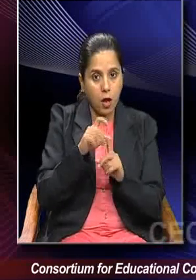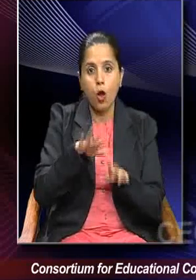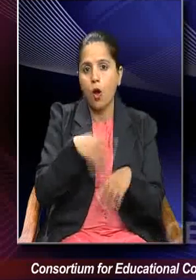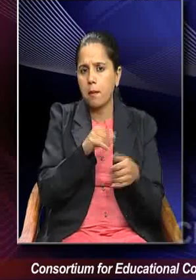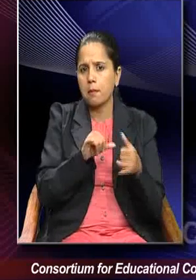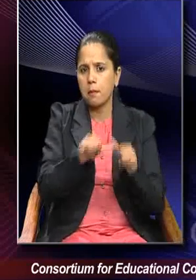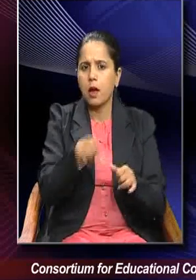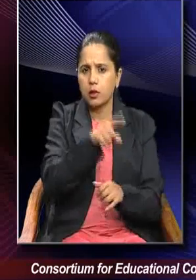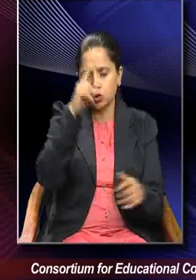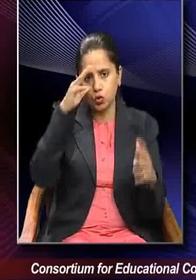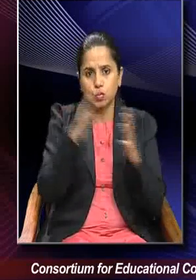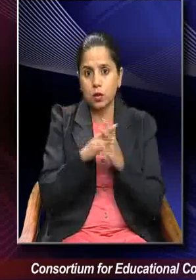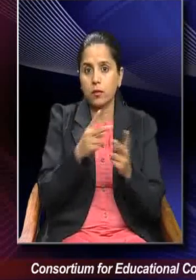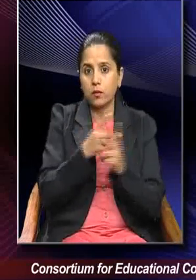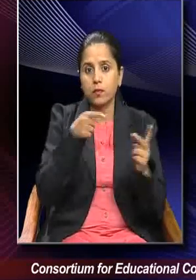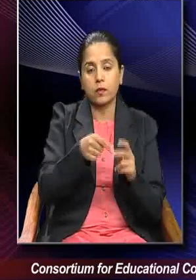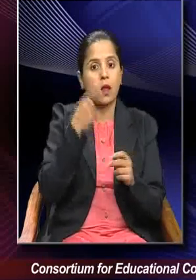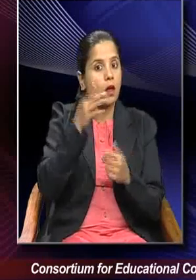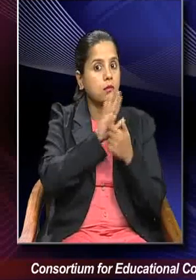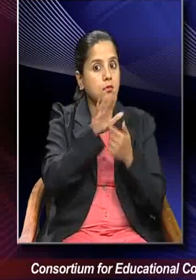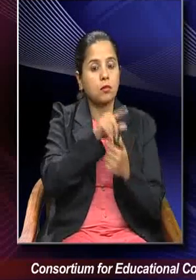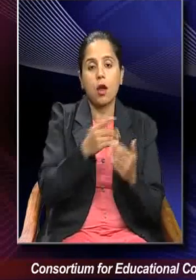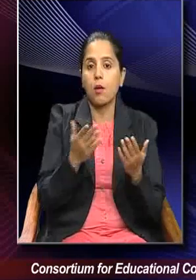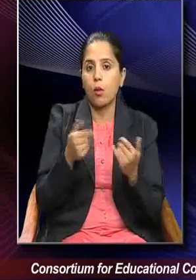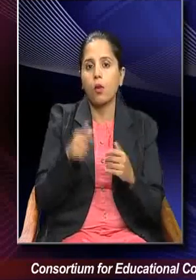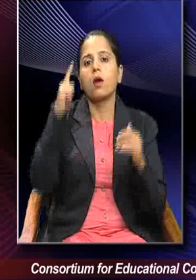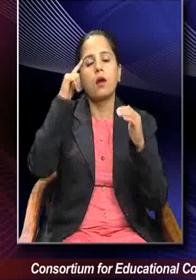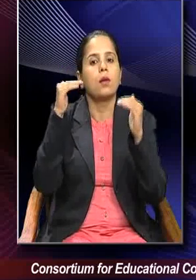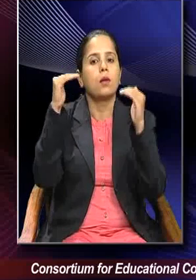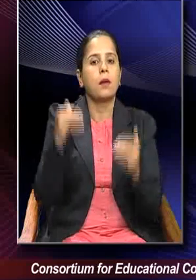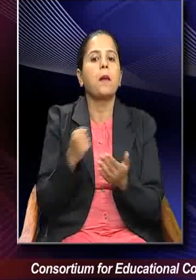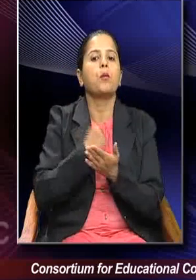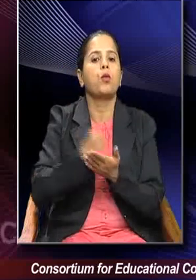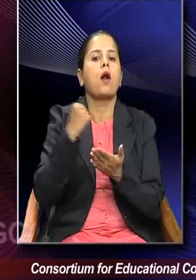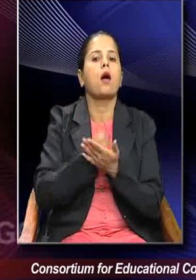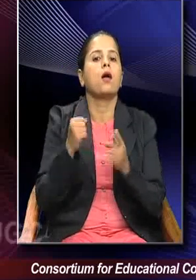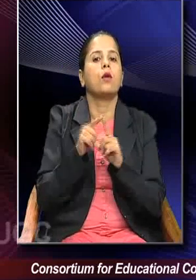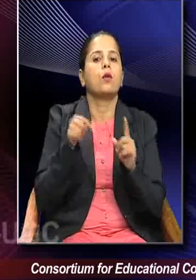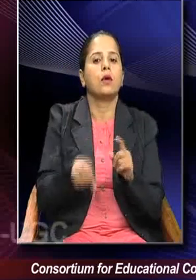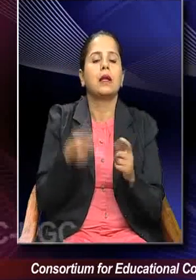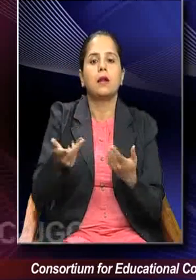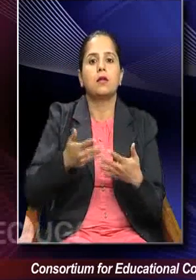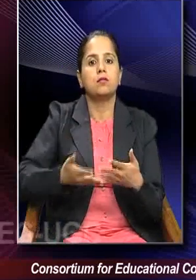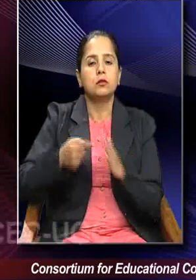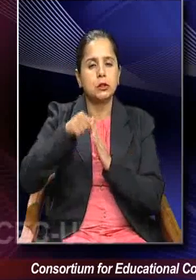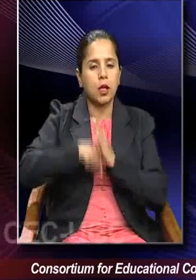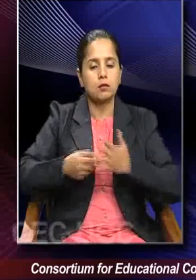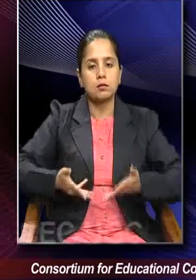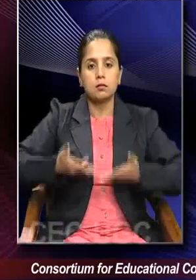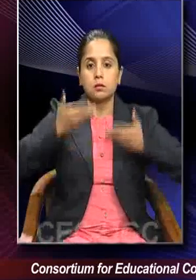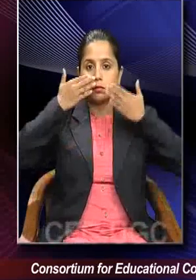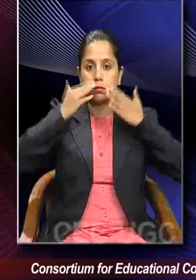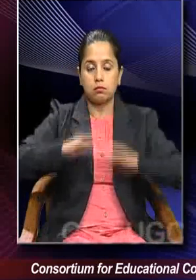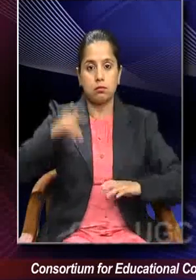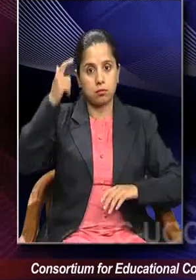the stress. Introduce them to relaxation practices like deep breathing,